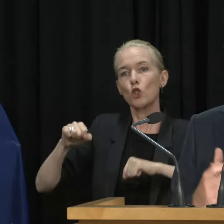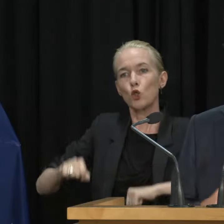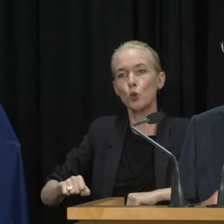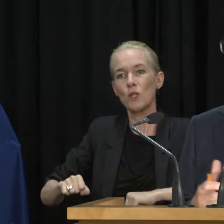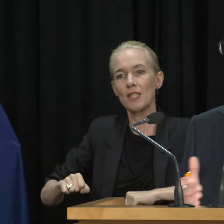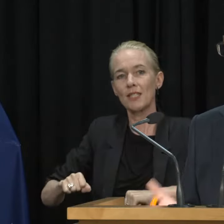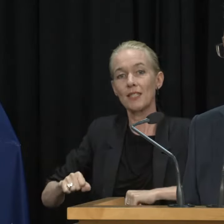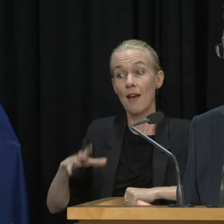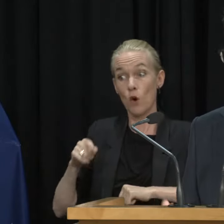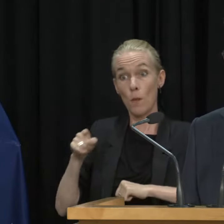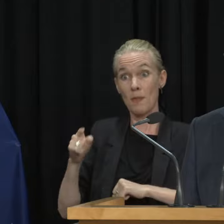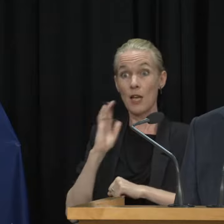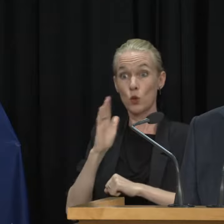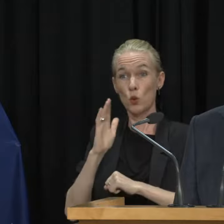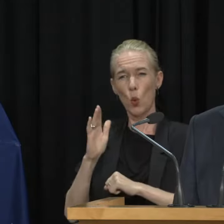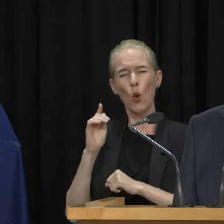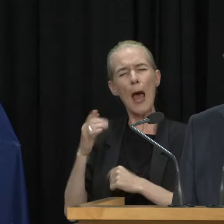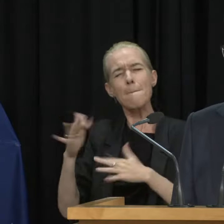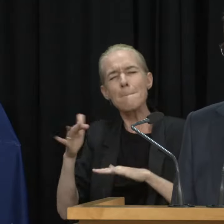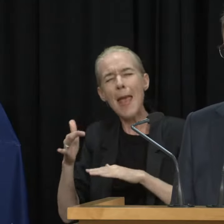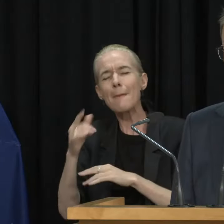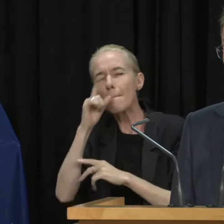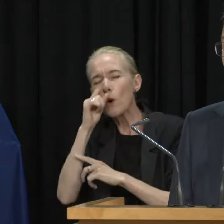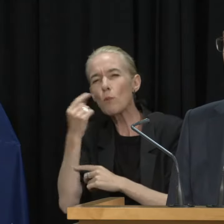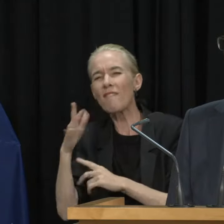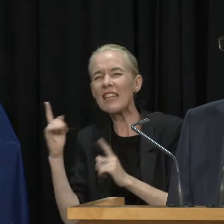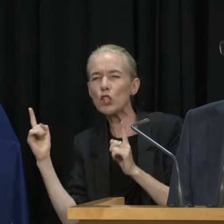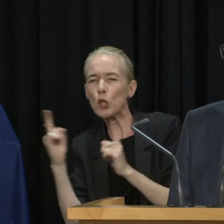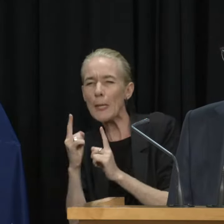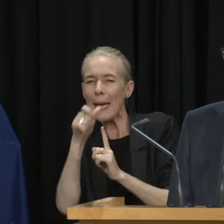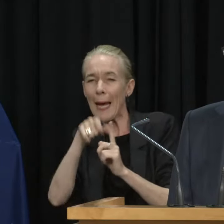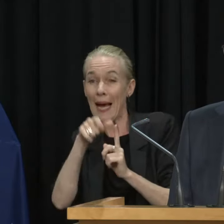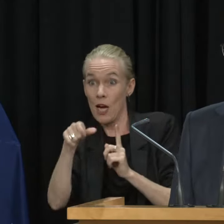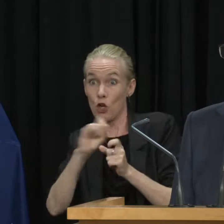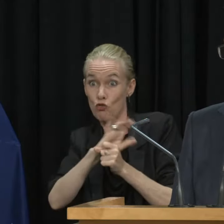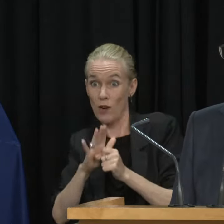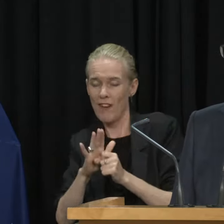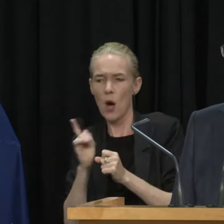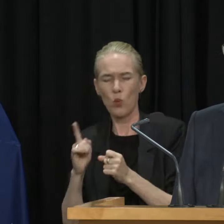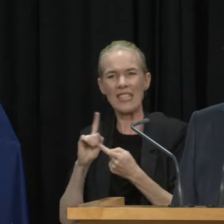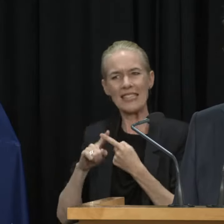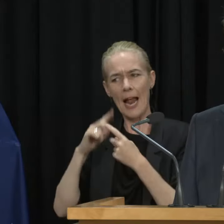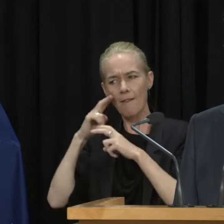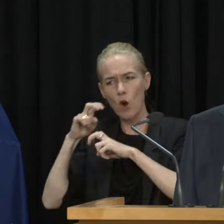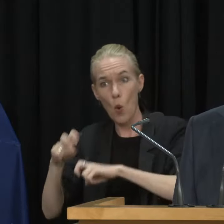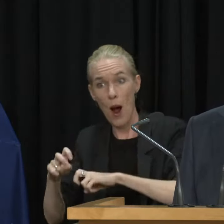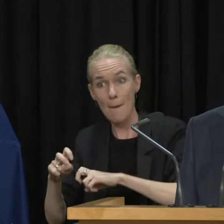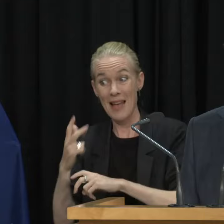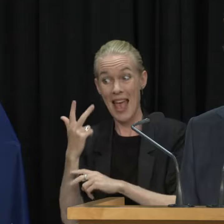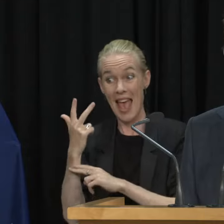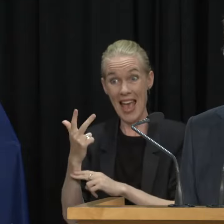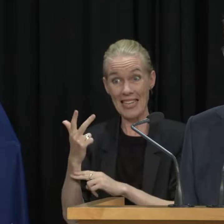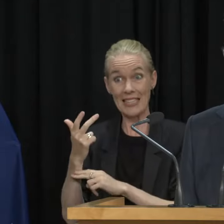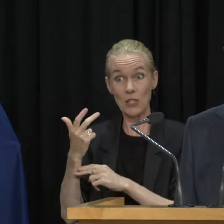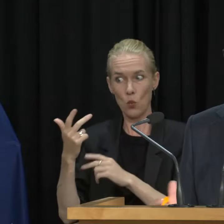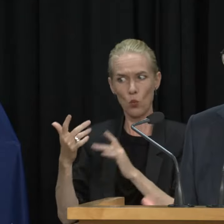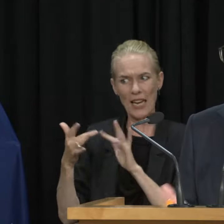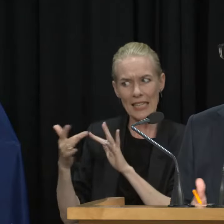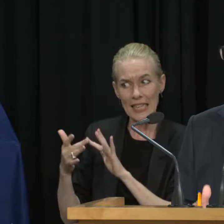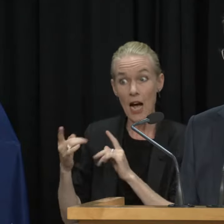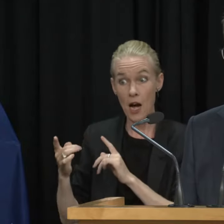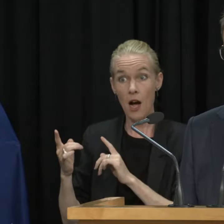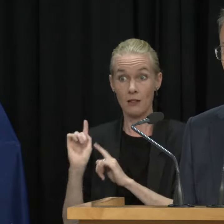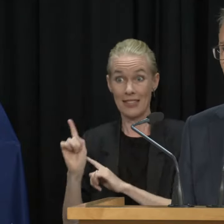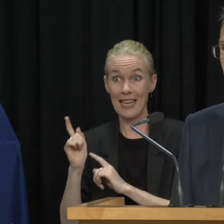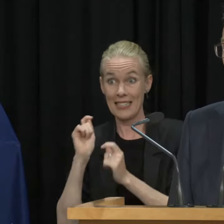the school who are Casual Plus contacts that are being followed up. 8 of these we are in contact with, and they are being tested. They haven't